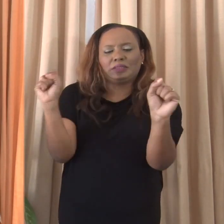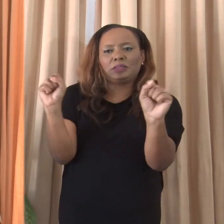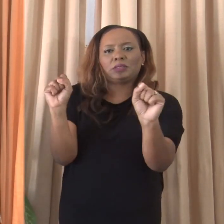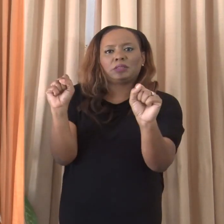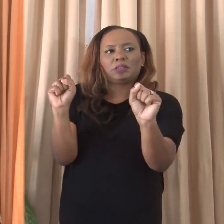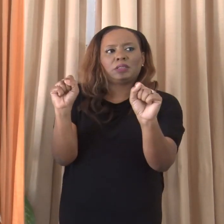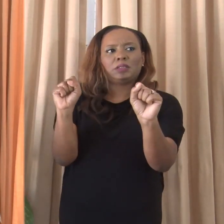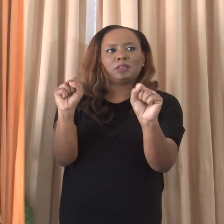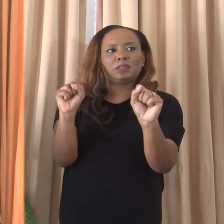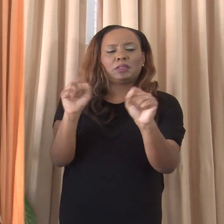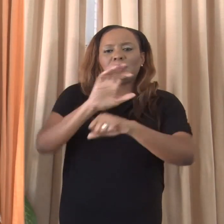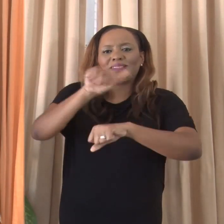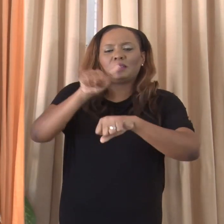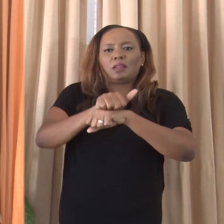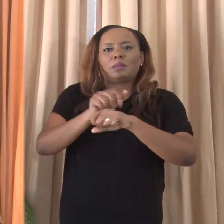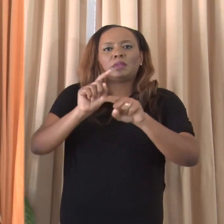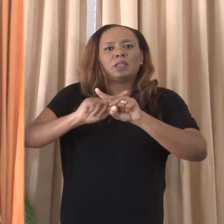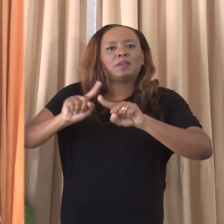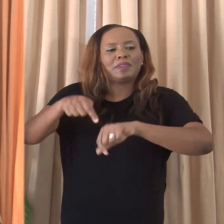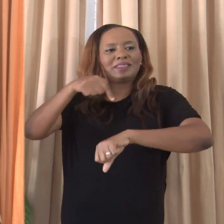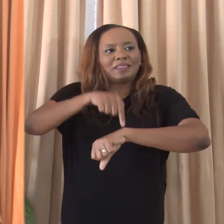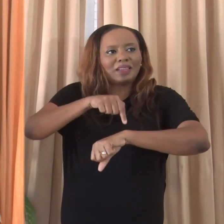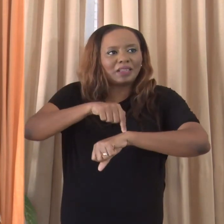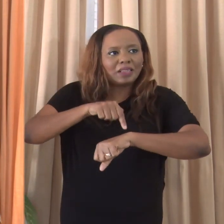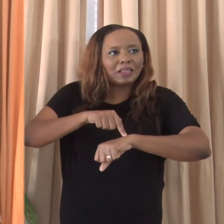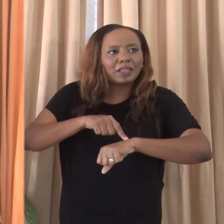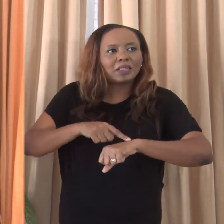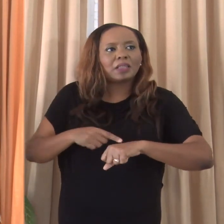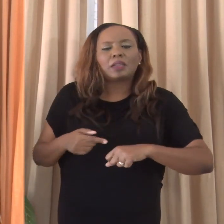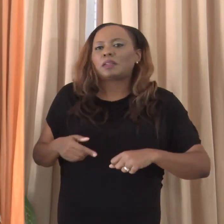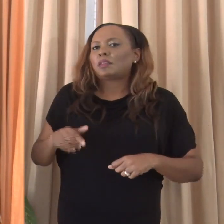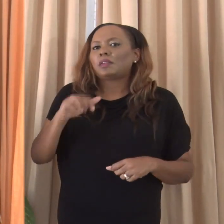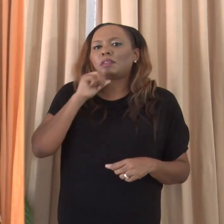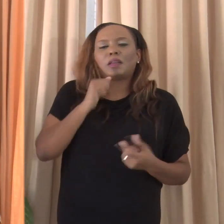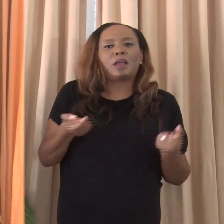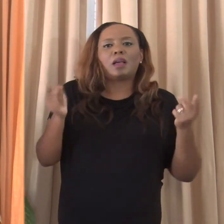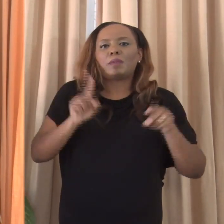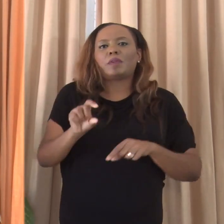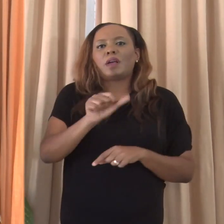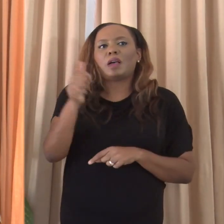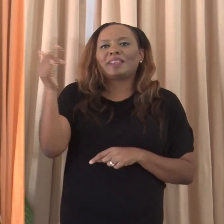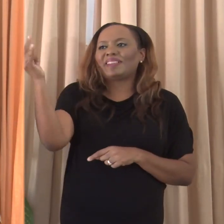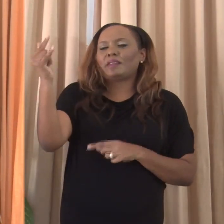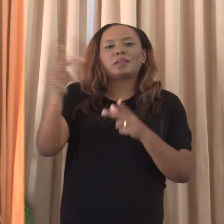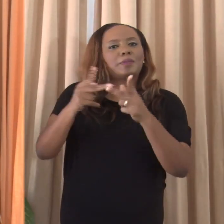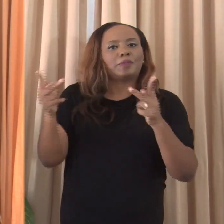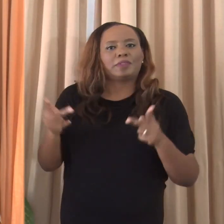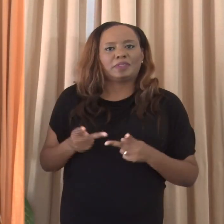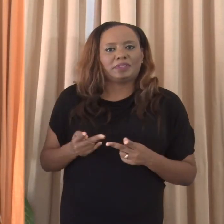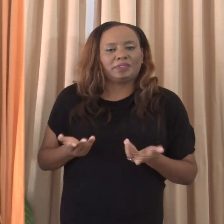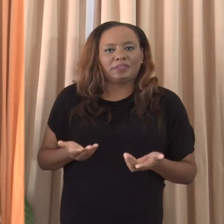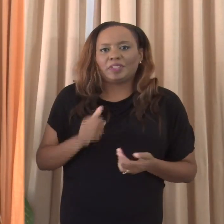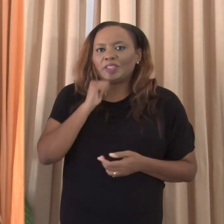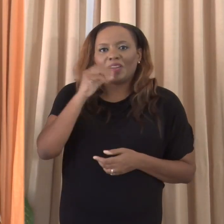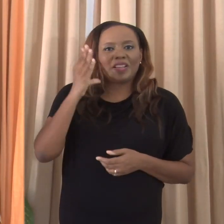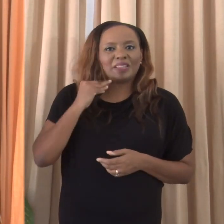and in a duration that they have not seen with other airports. And it speaks to the testament of what we have here in Barbados.